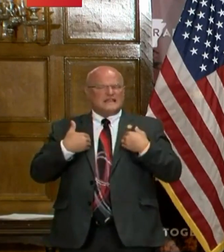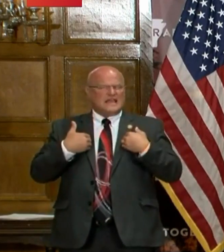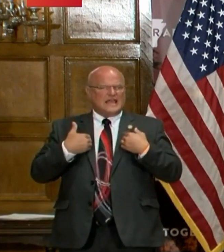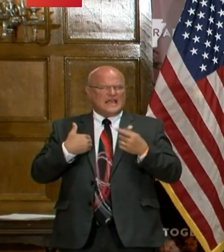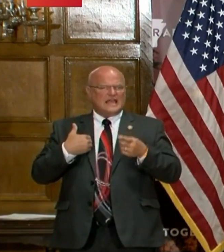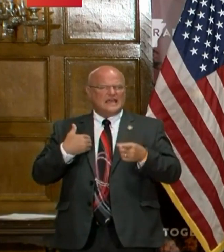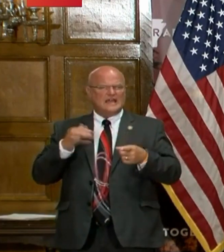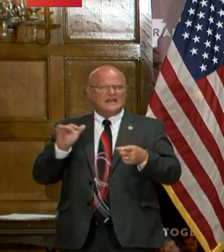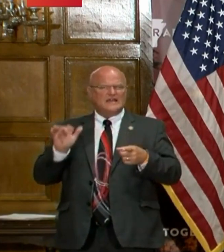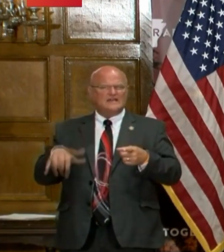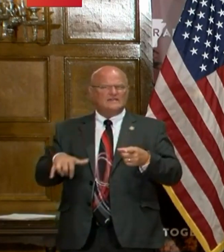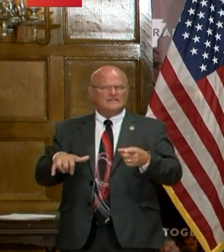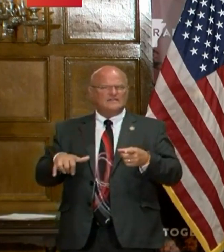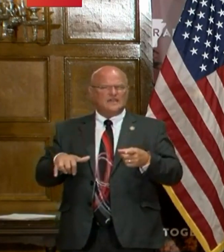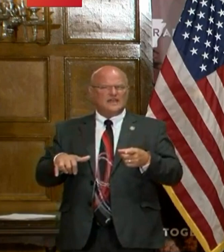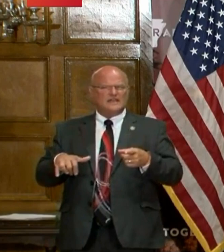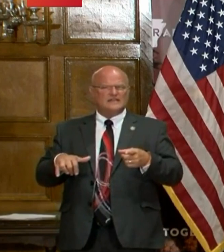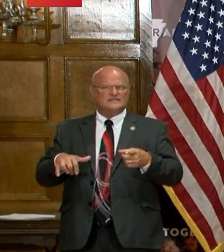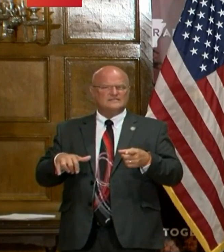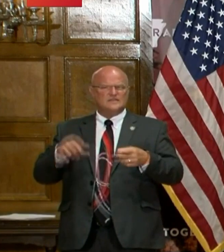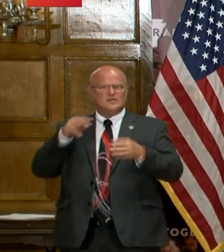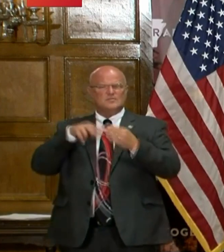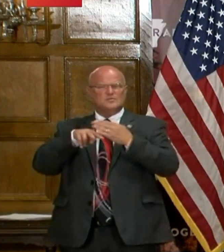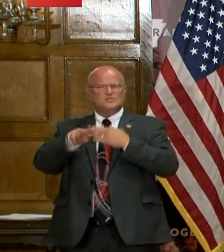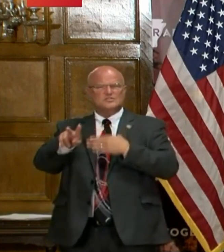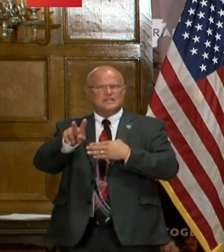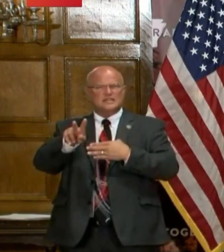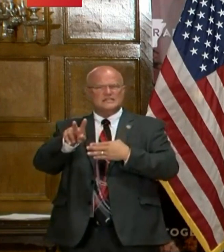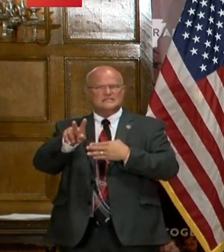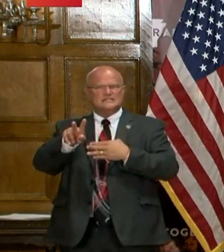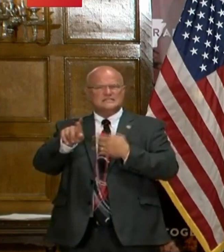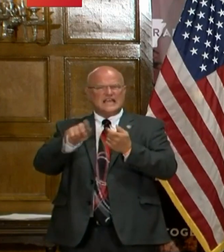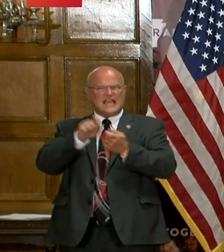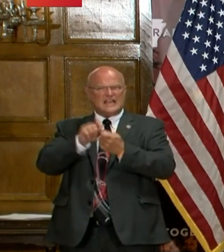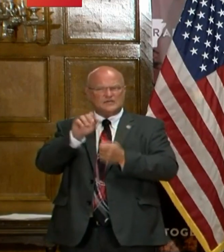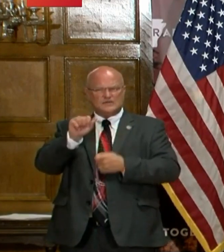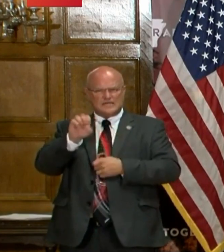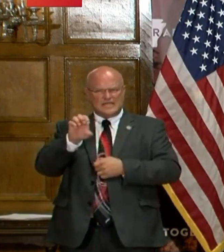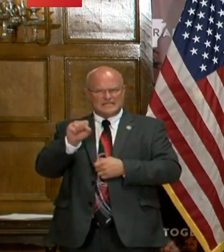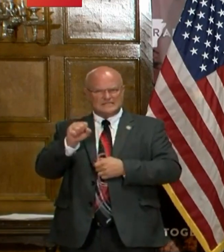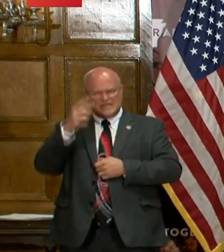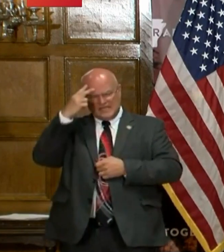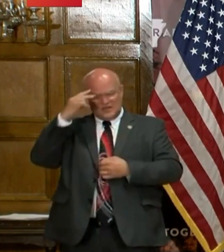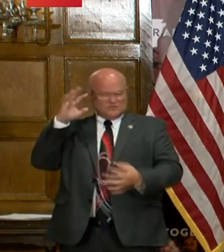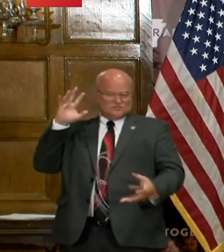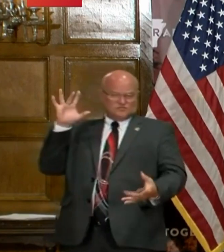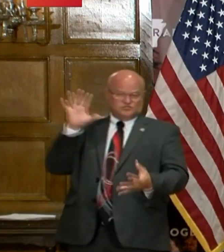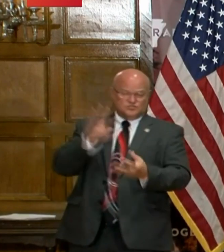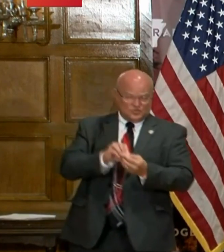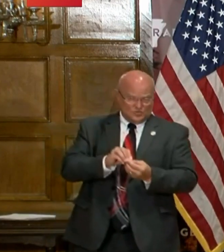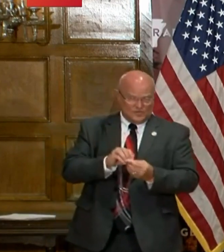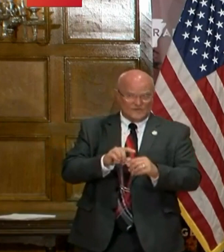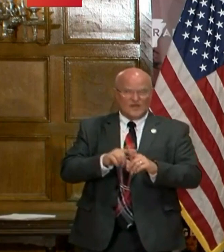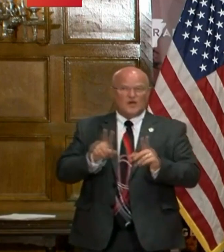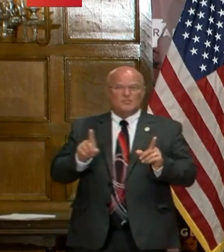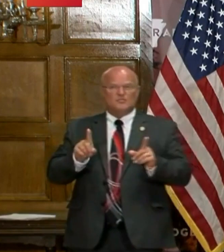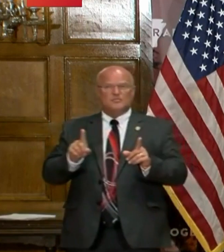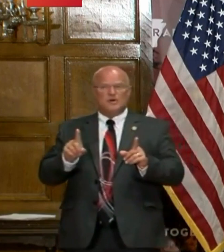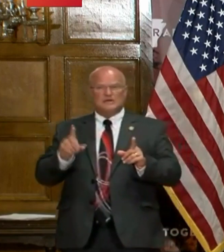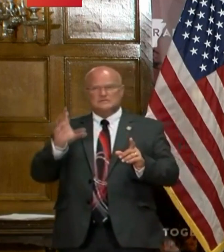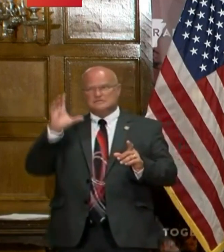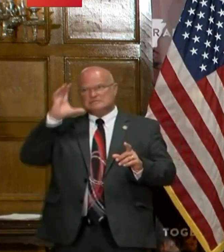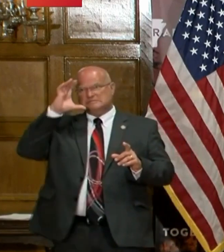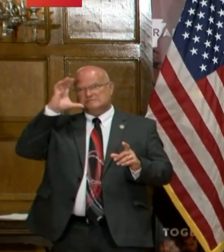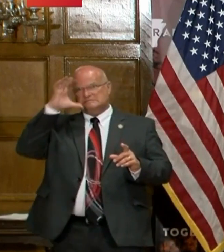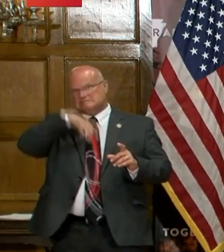that sort of projects active cases? Because I know when you see cumulative, it's kind of an ominous looking